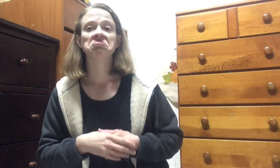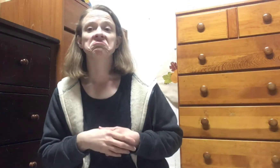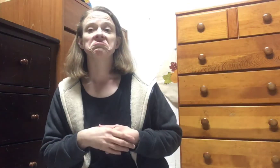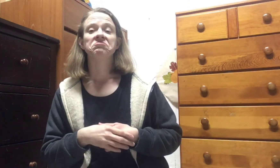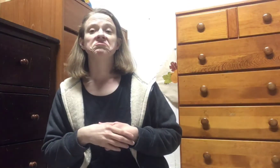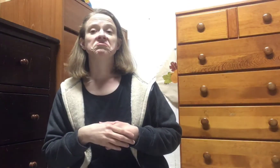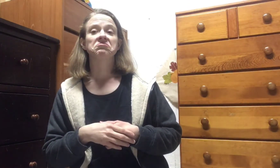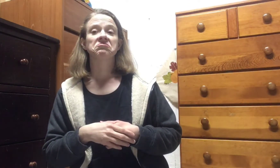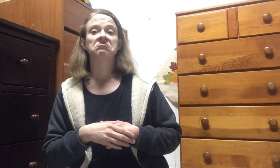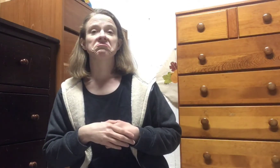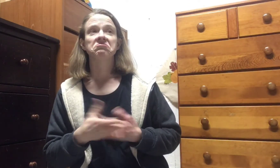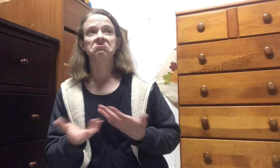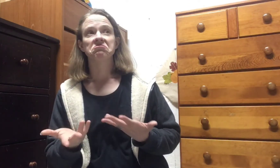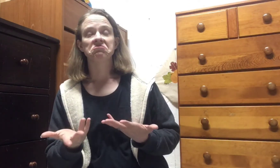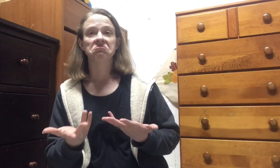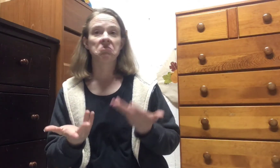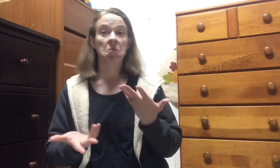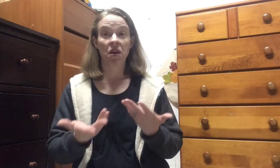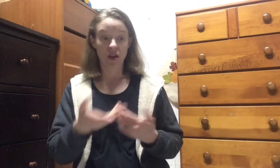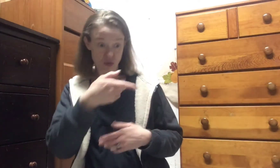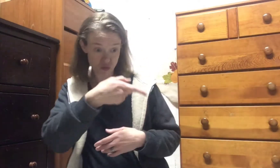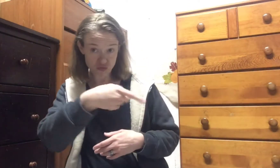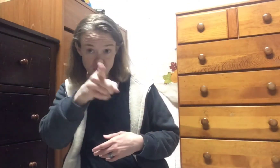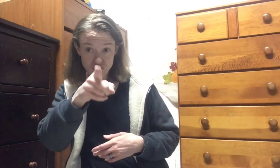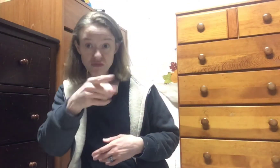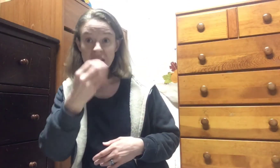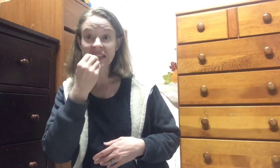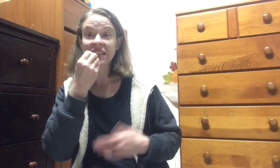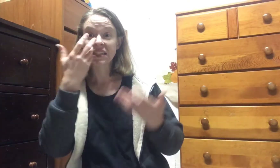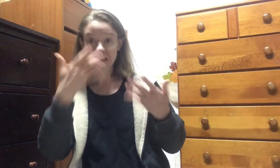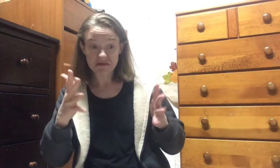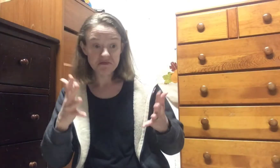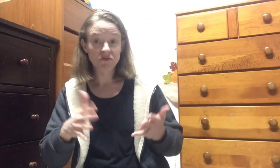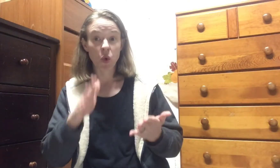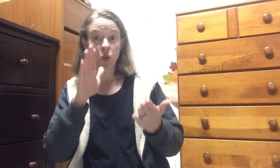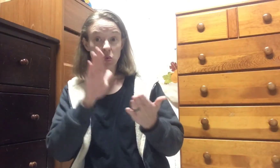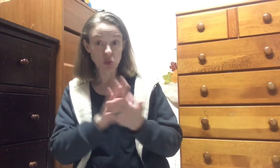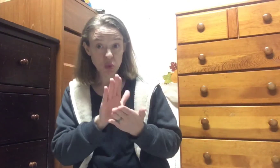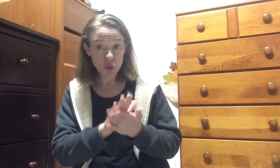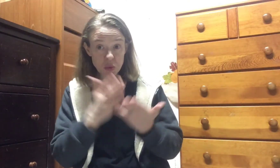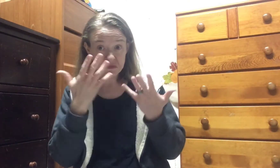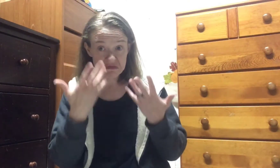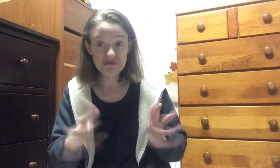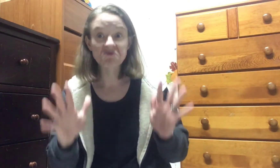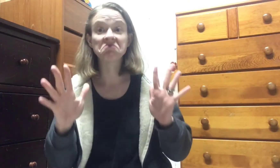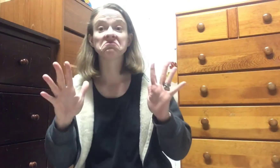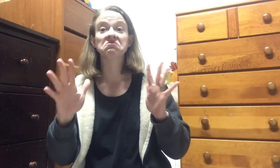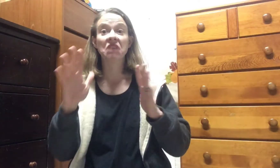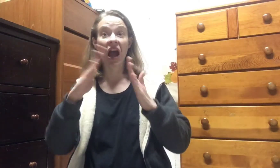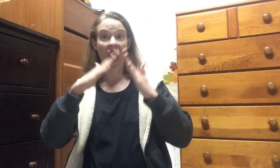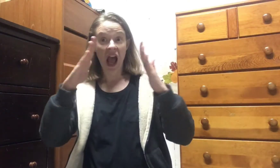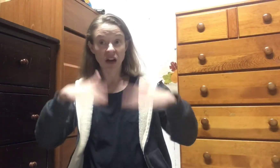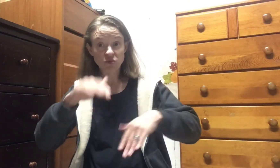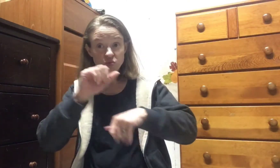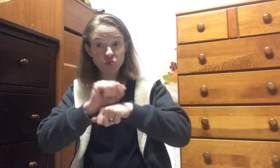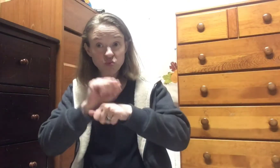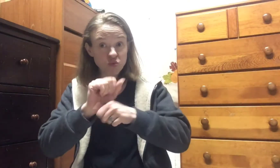something, I might say go, eat, finish, school finish,